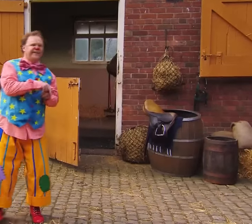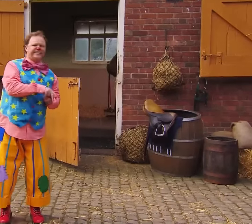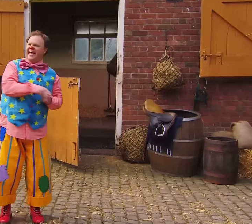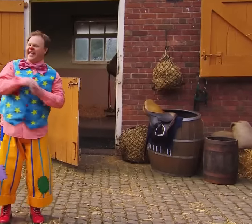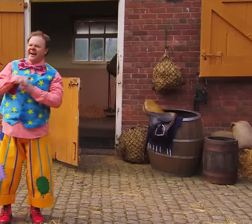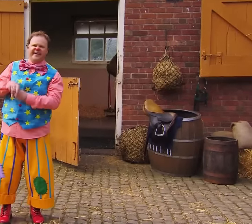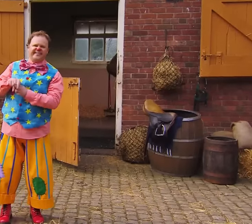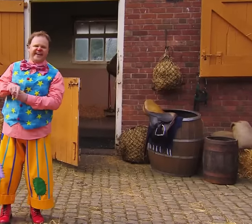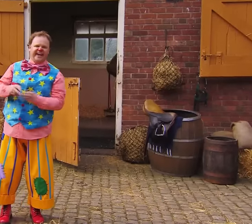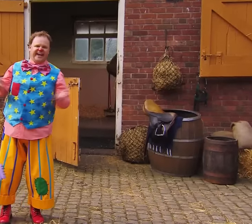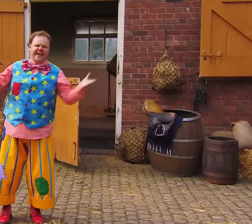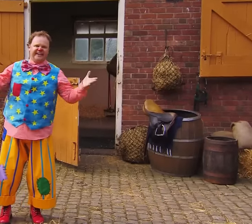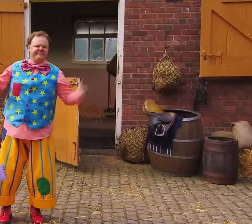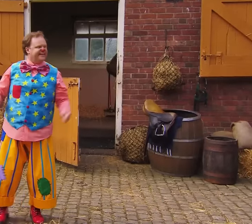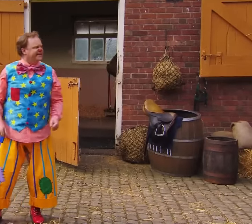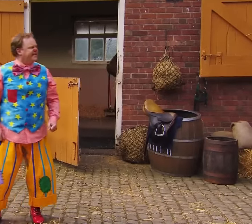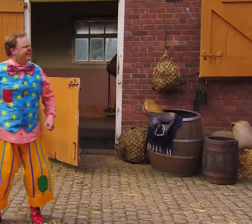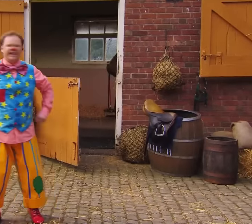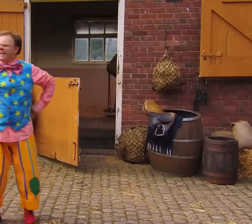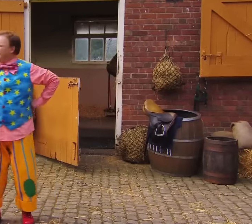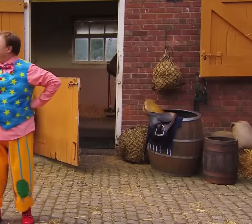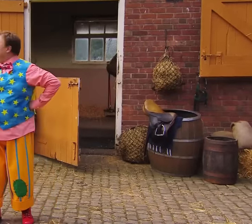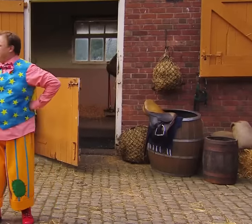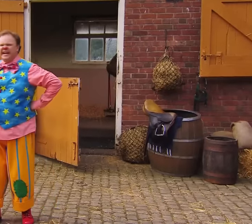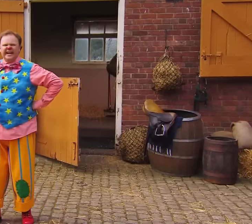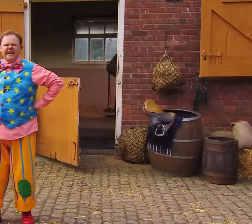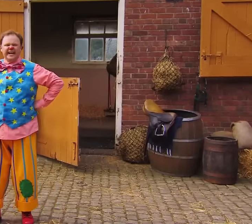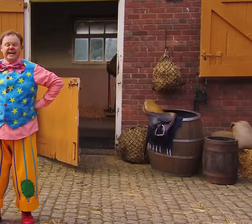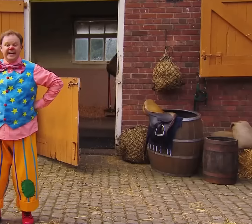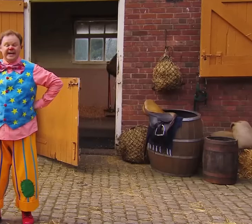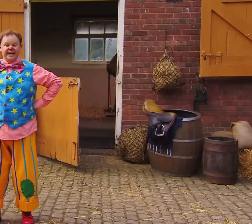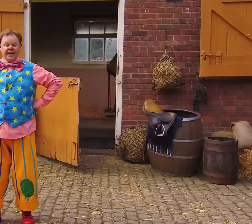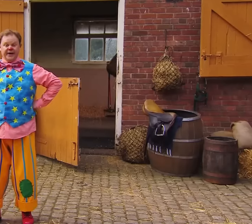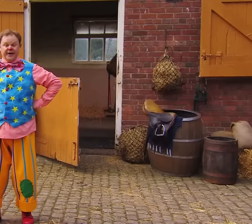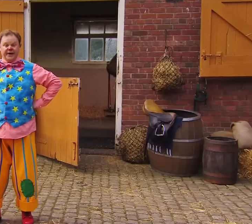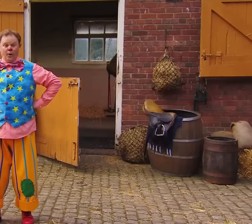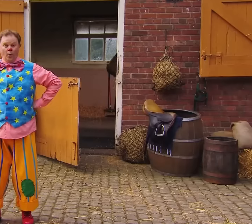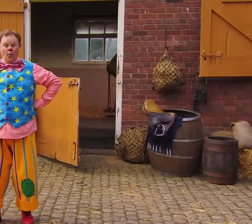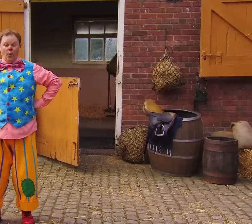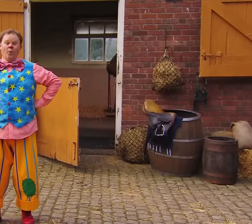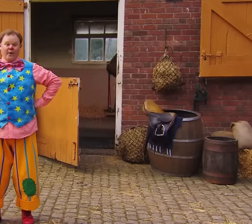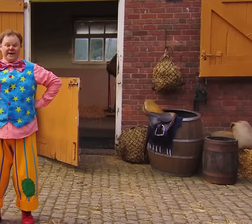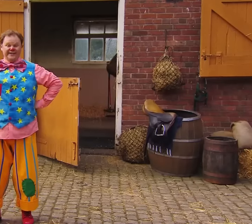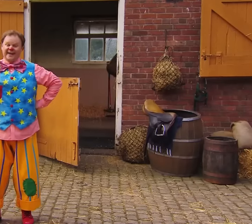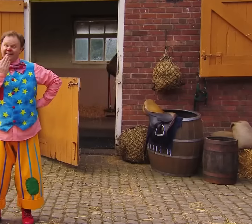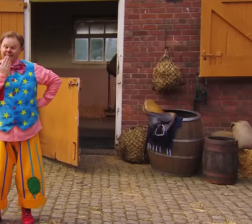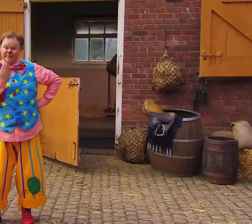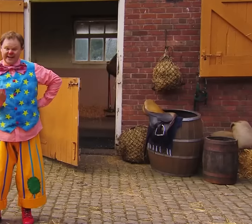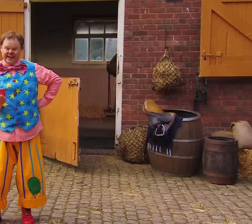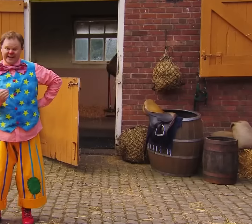Horsey, horsey! Shall we shout if we see a horsey, Mr. Tumble? Ooh, yes,